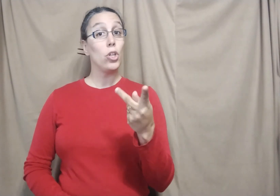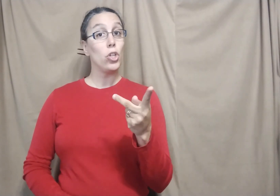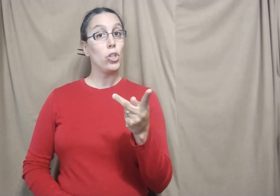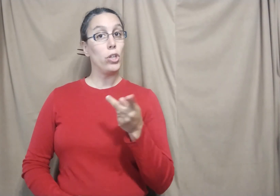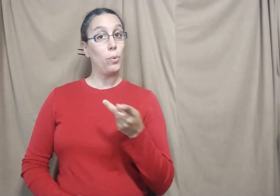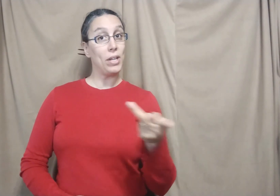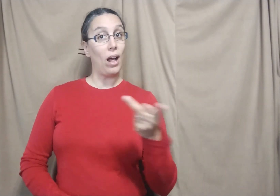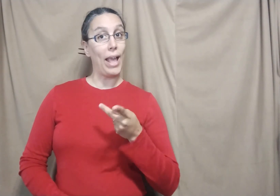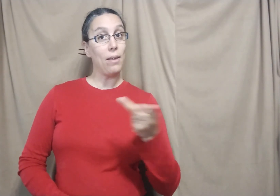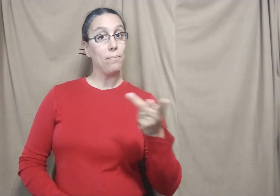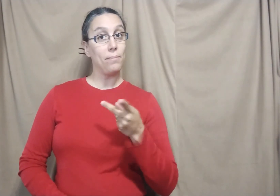you and I,